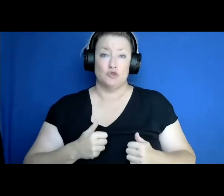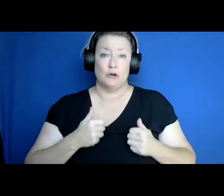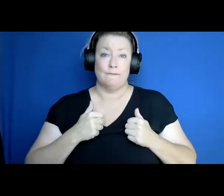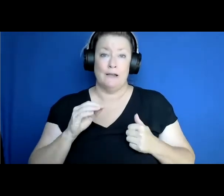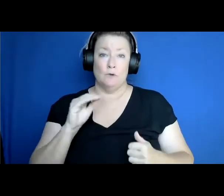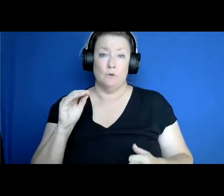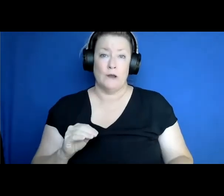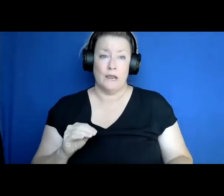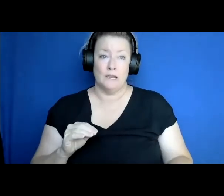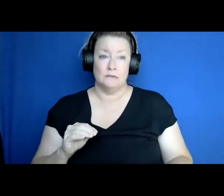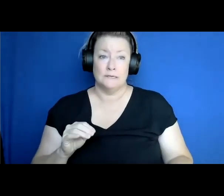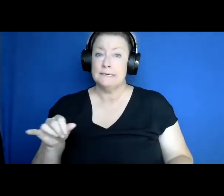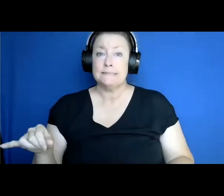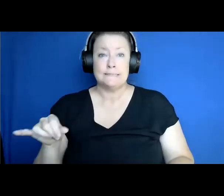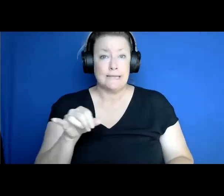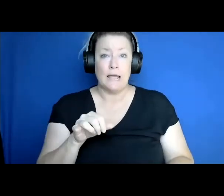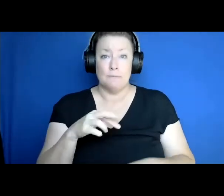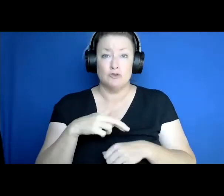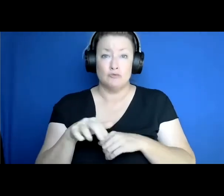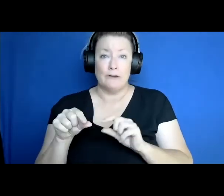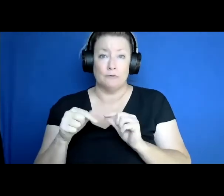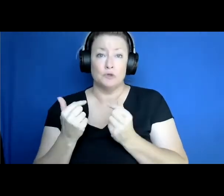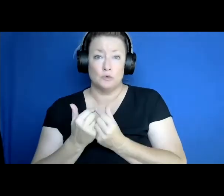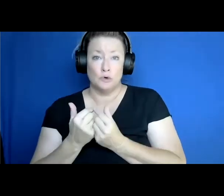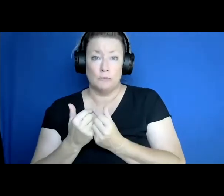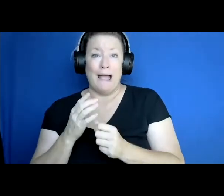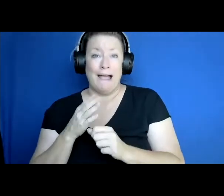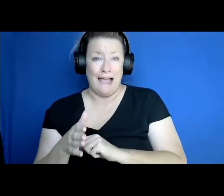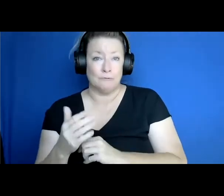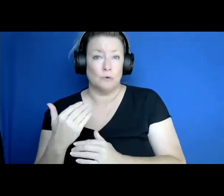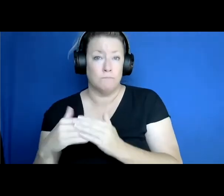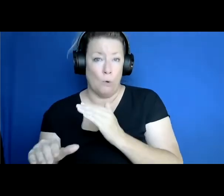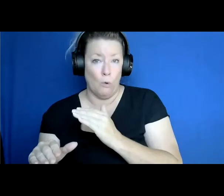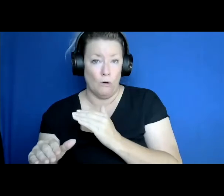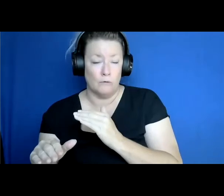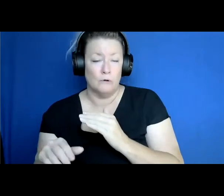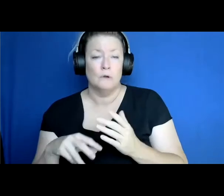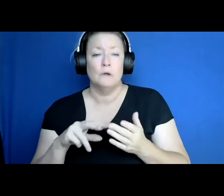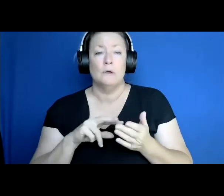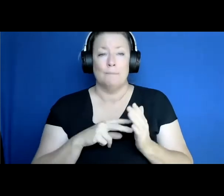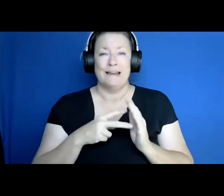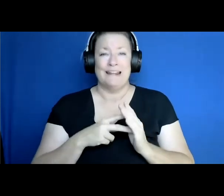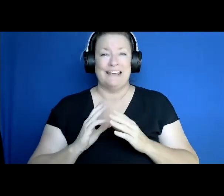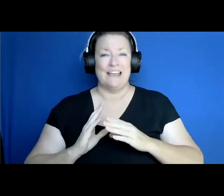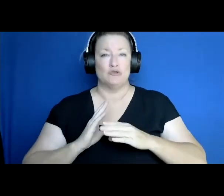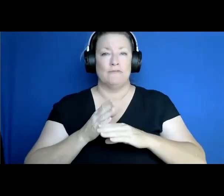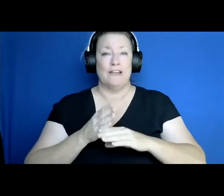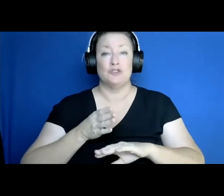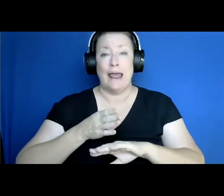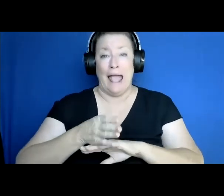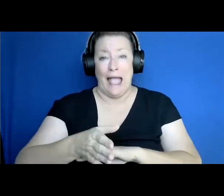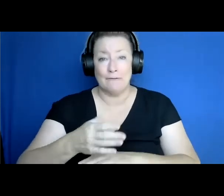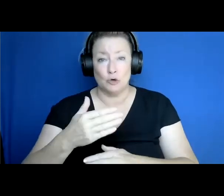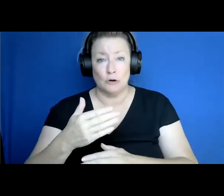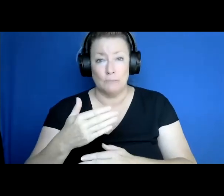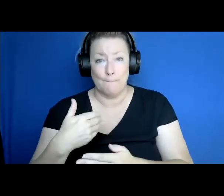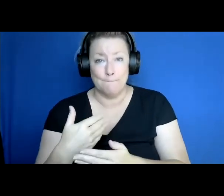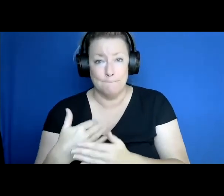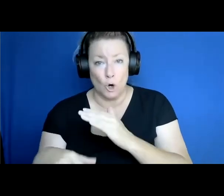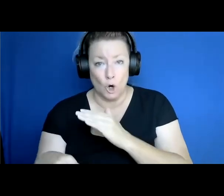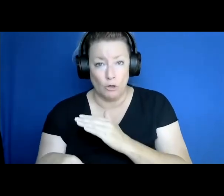the reference group once they're born, meaning that interventions after birth are actually not going to be